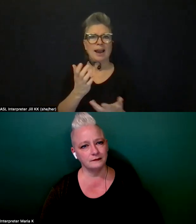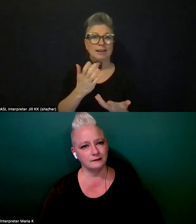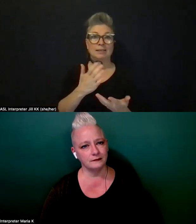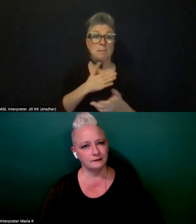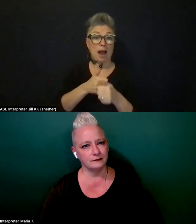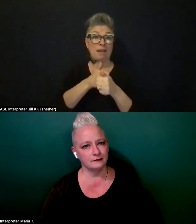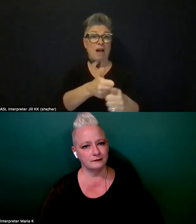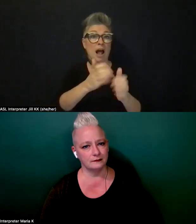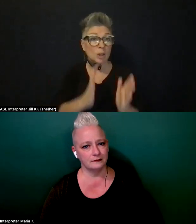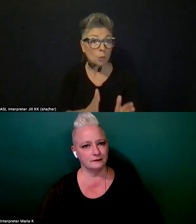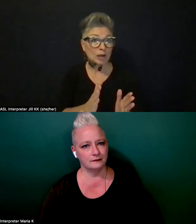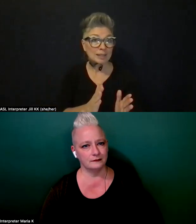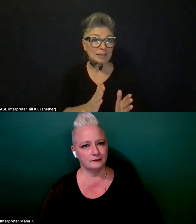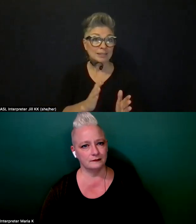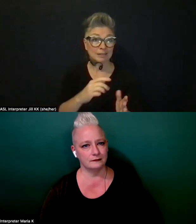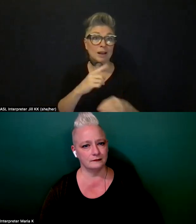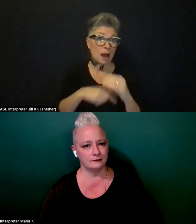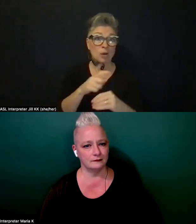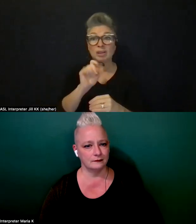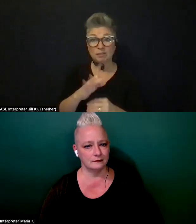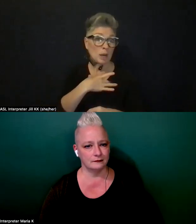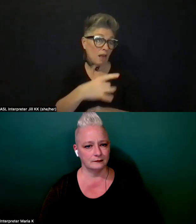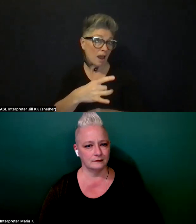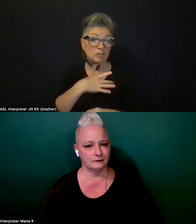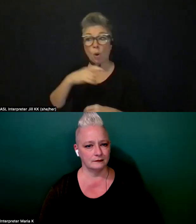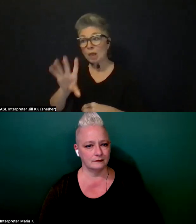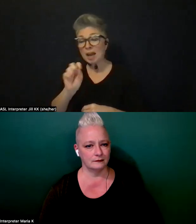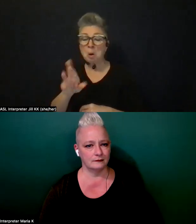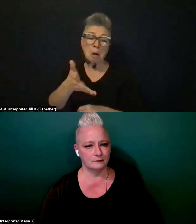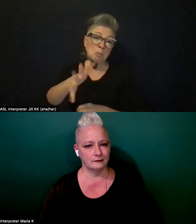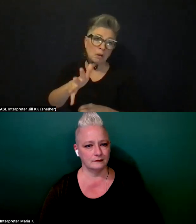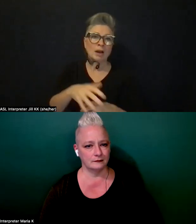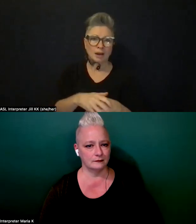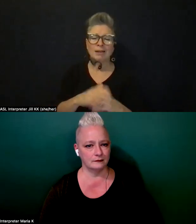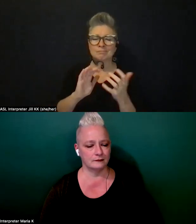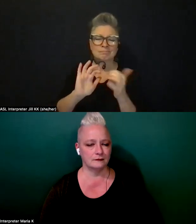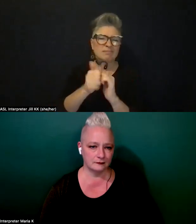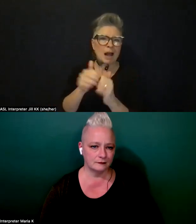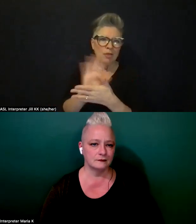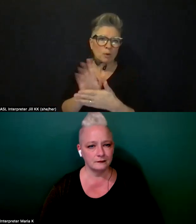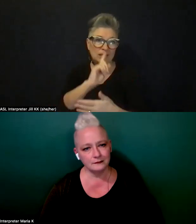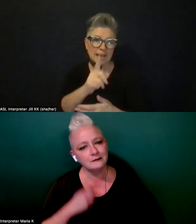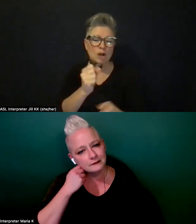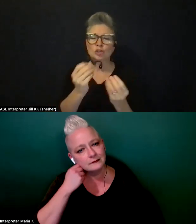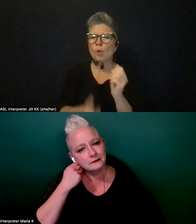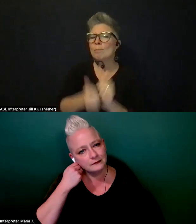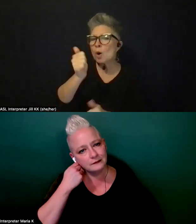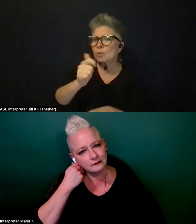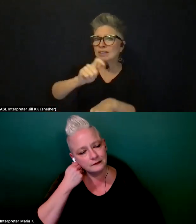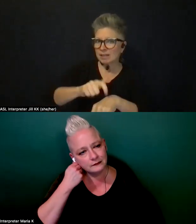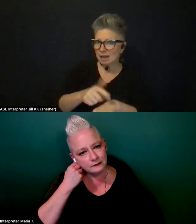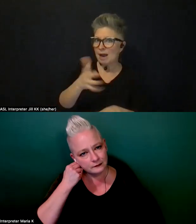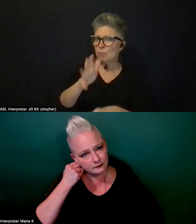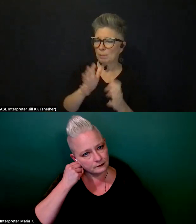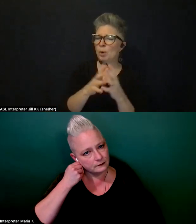followers about on the movies or the rankings. So most of the time we pretty much